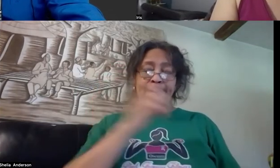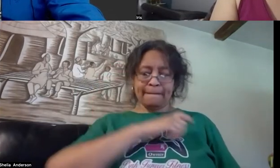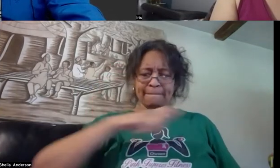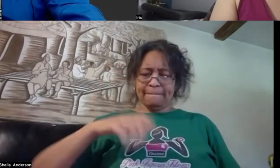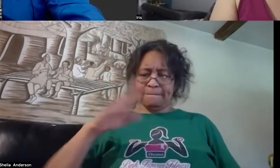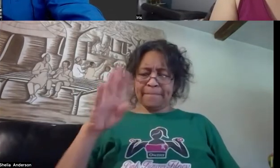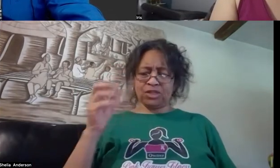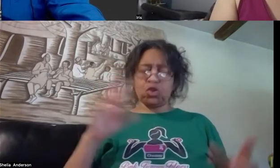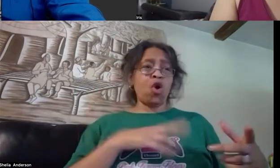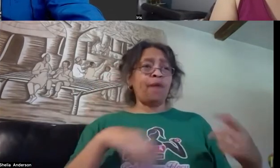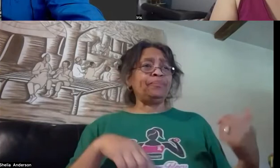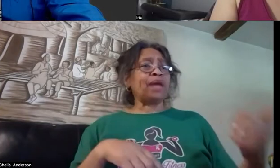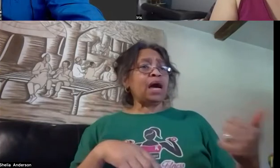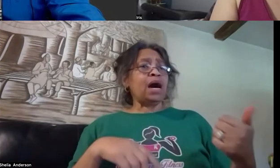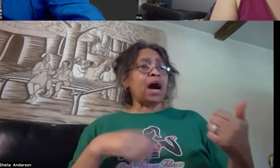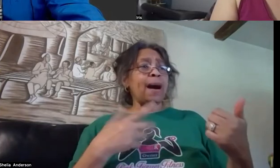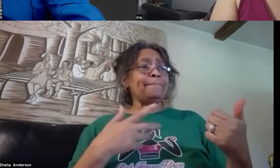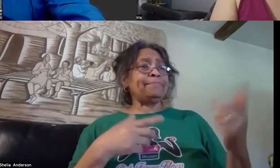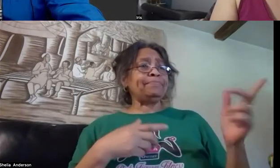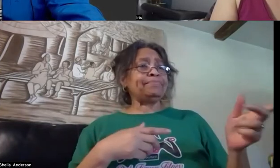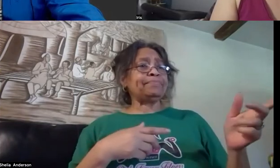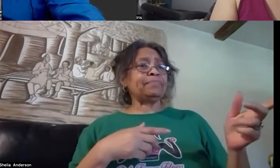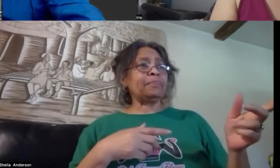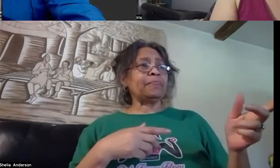We're becoming ambassadors. Ambassador. I'm